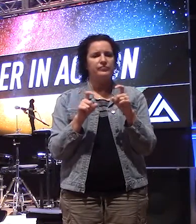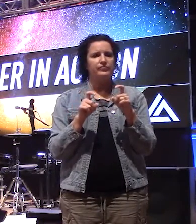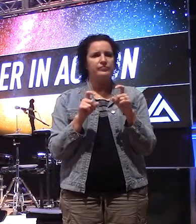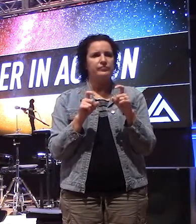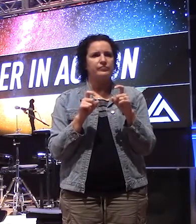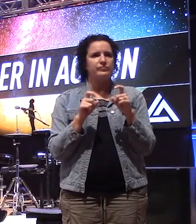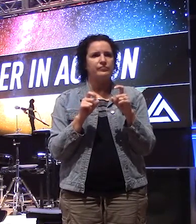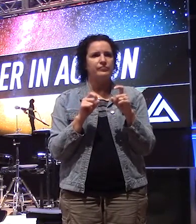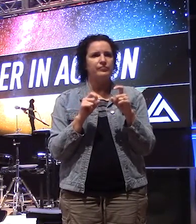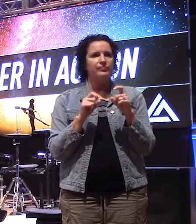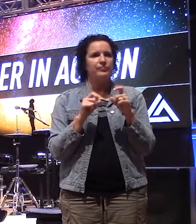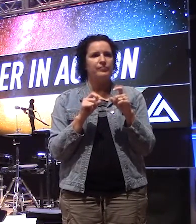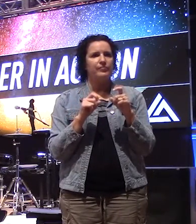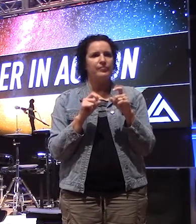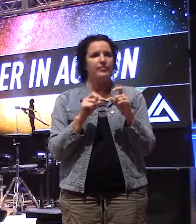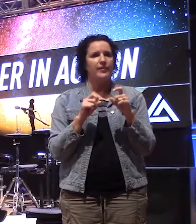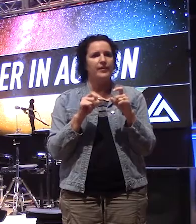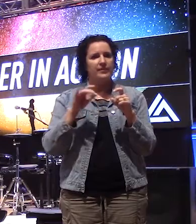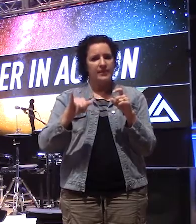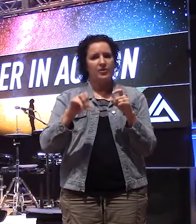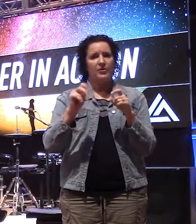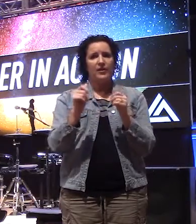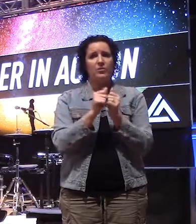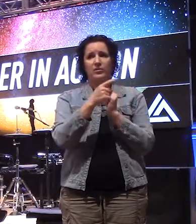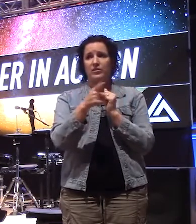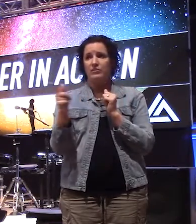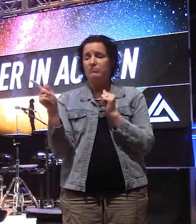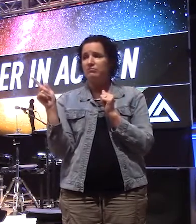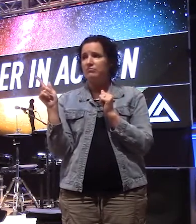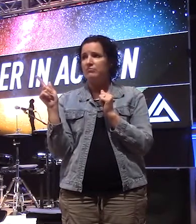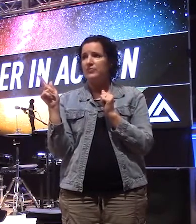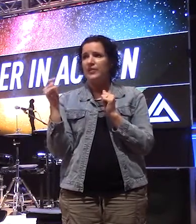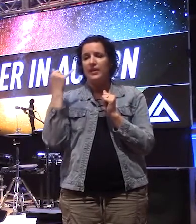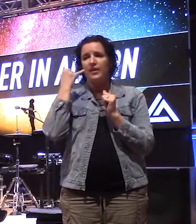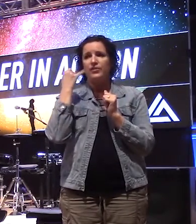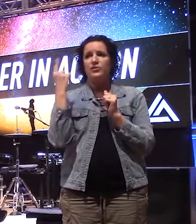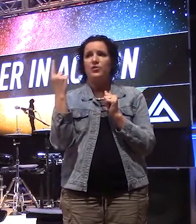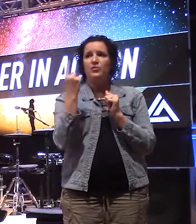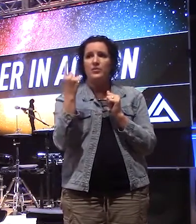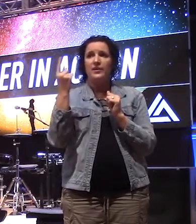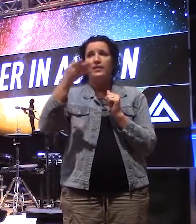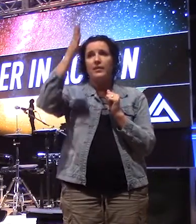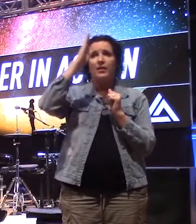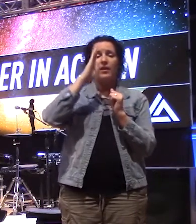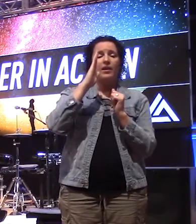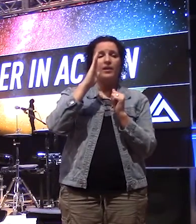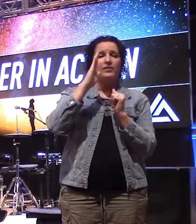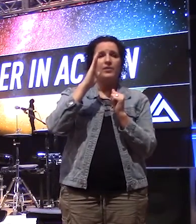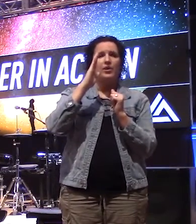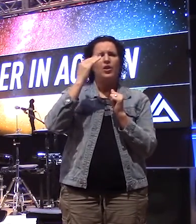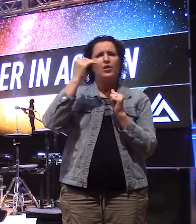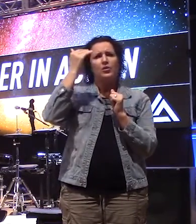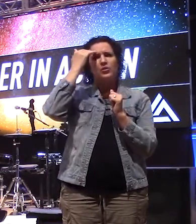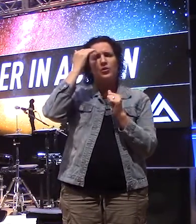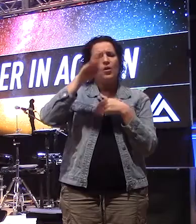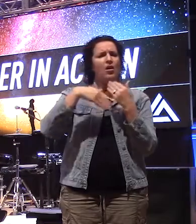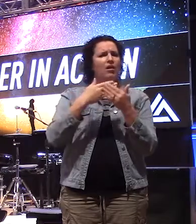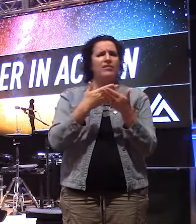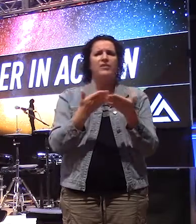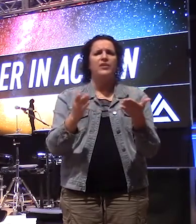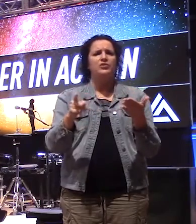alone. Would that be okay with you? If it was only God who knew all the things you